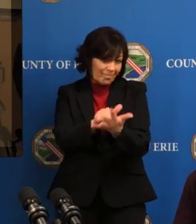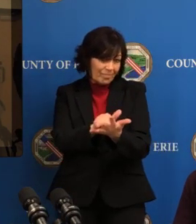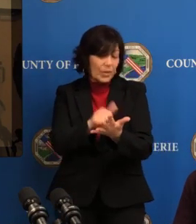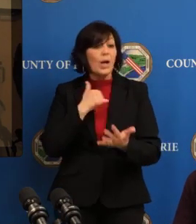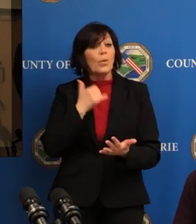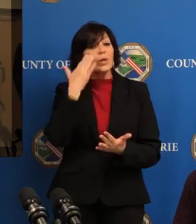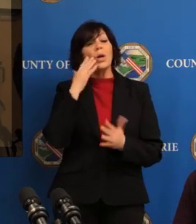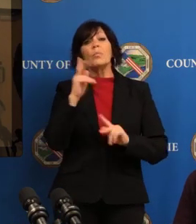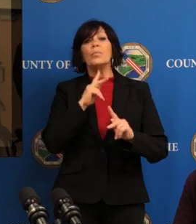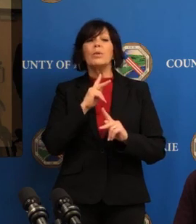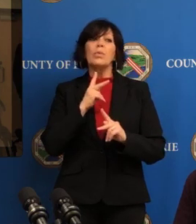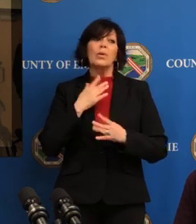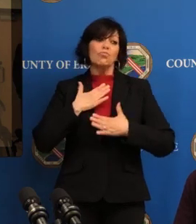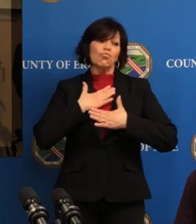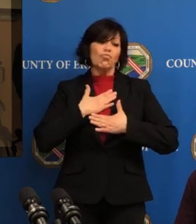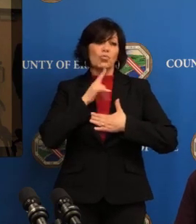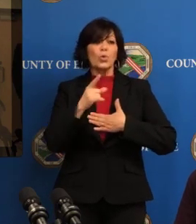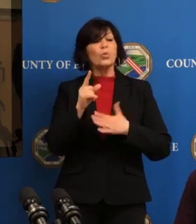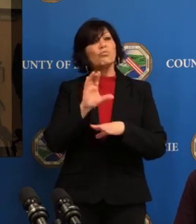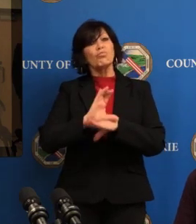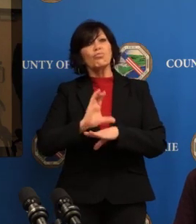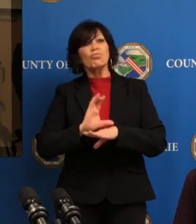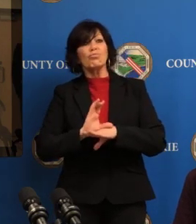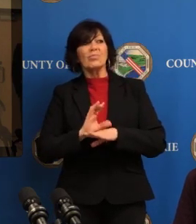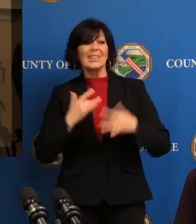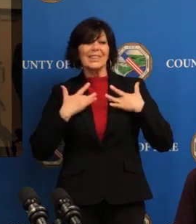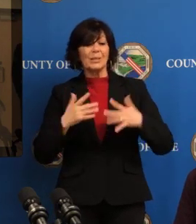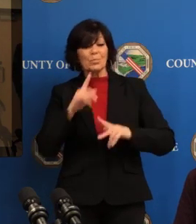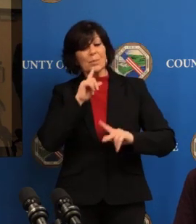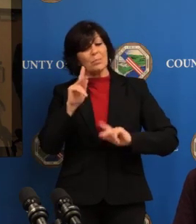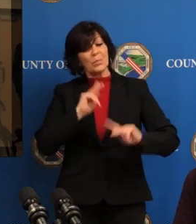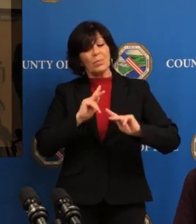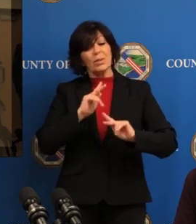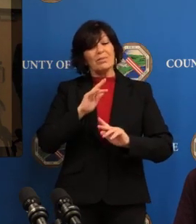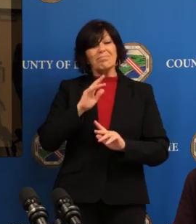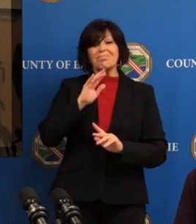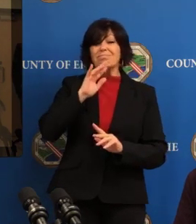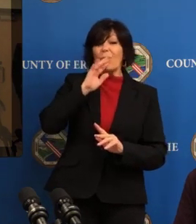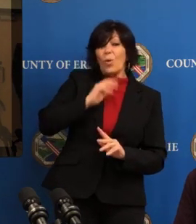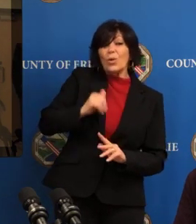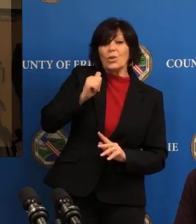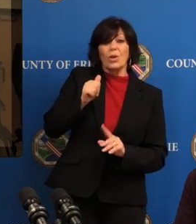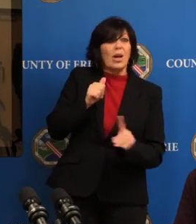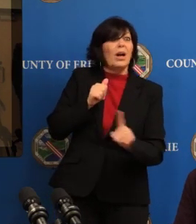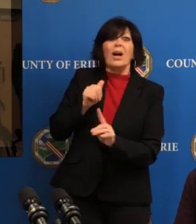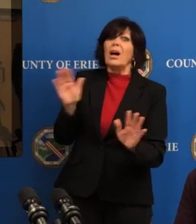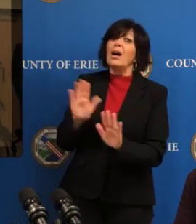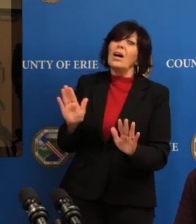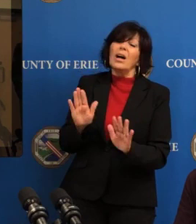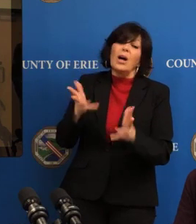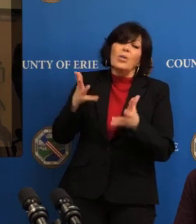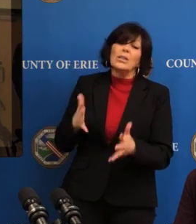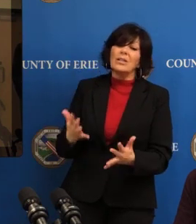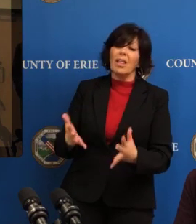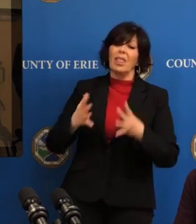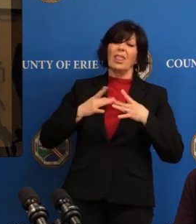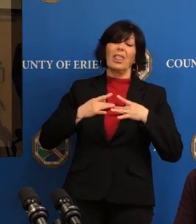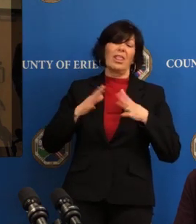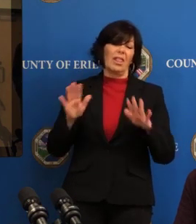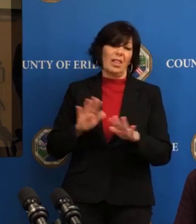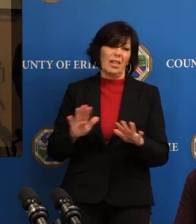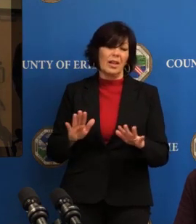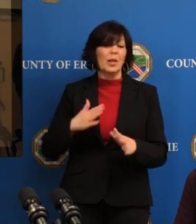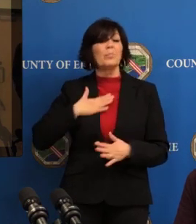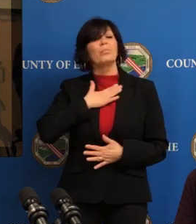like going to services often are people who are of advanced age. And these are the last people we want coming in contact with people they haven't been around.